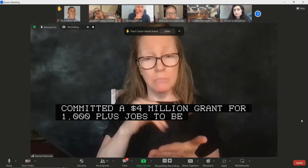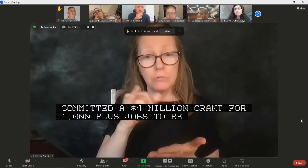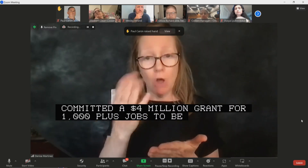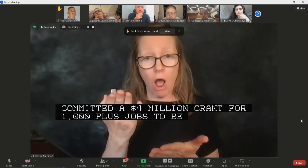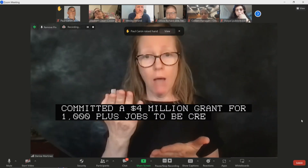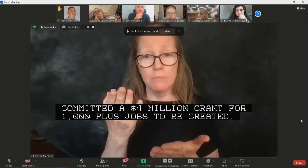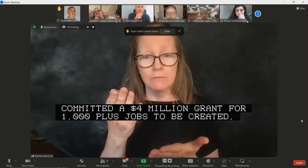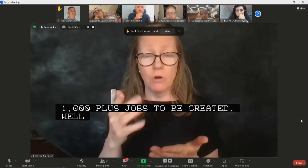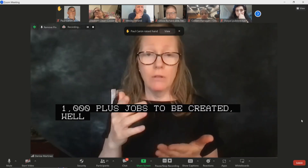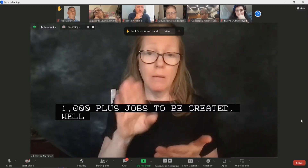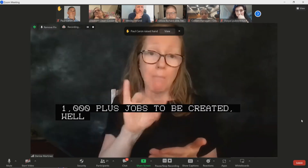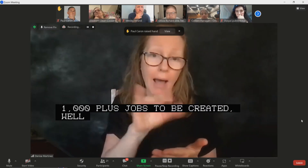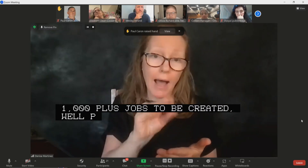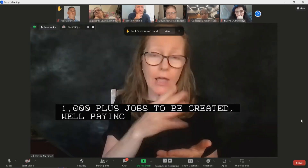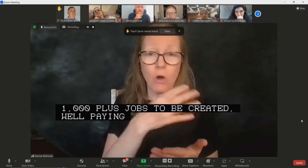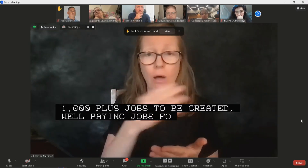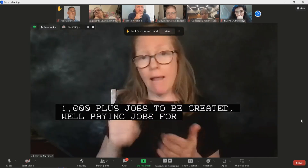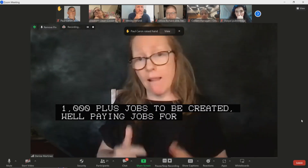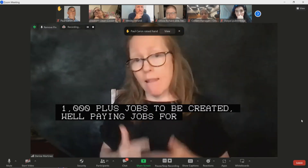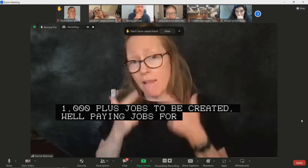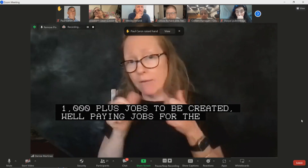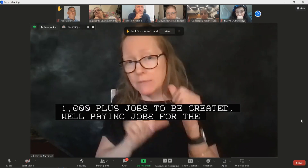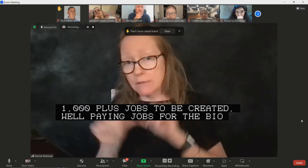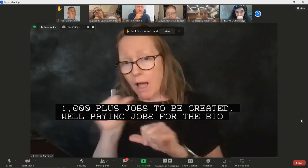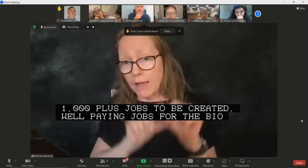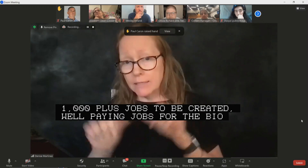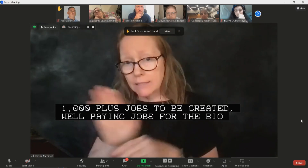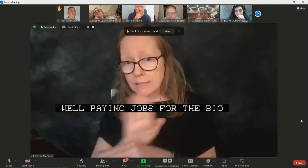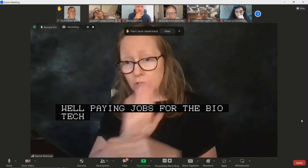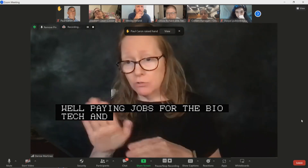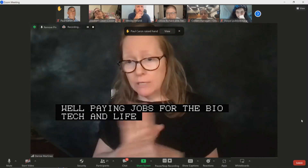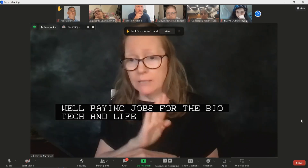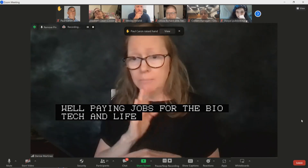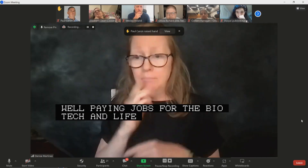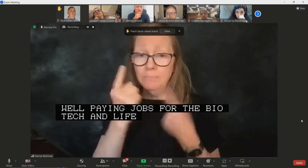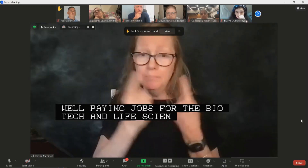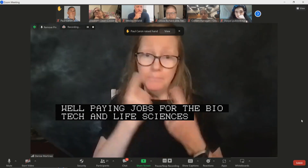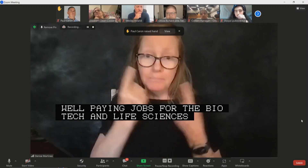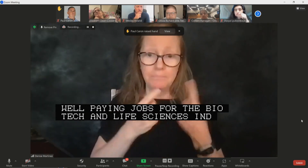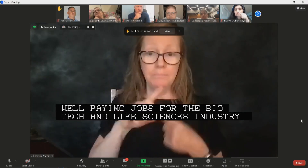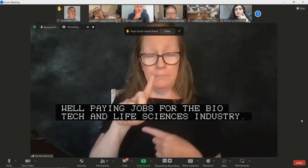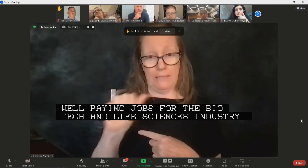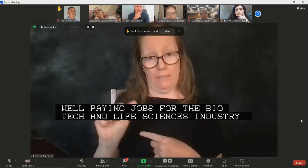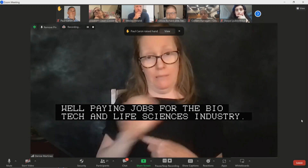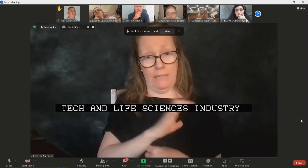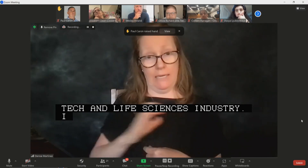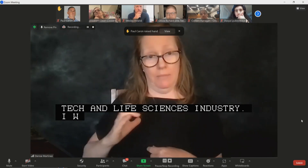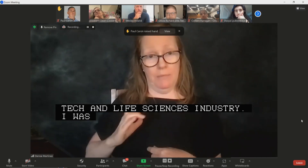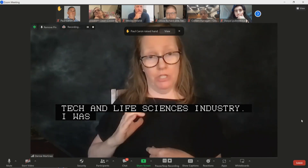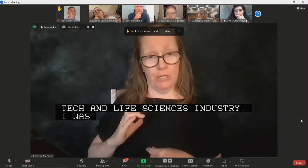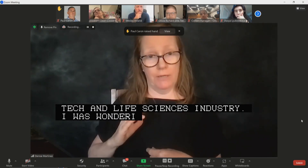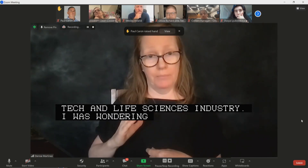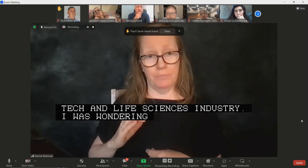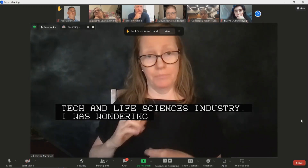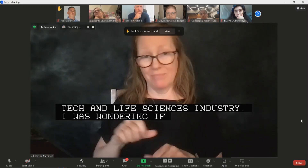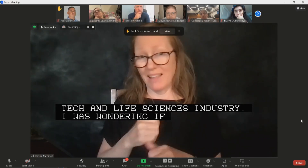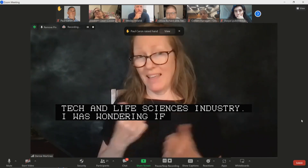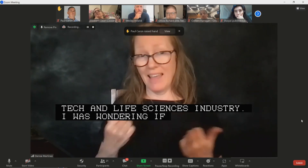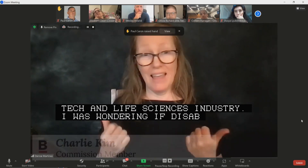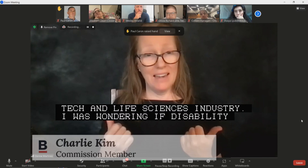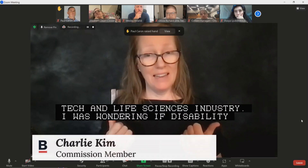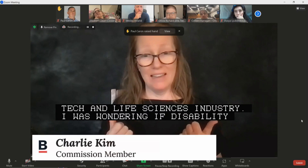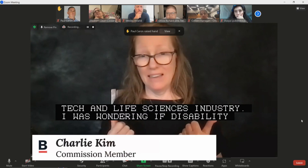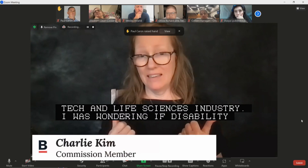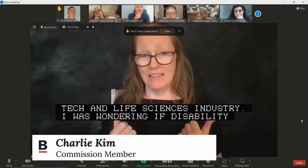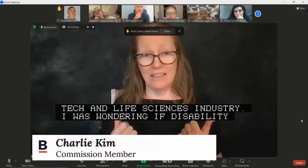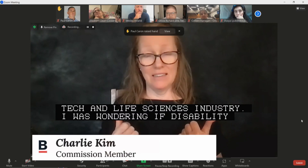life sciences industry. And I was just wondering if the Disabilities Commission has any, I believe